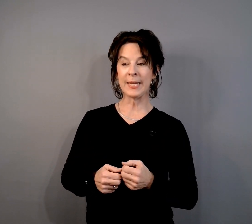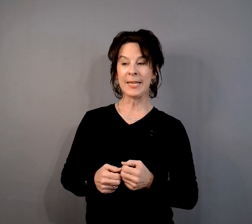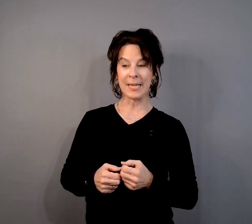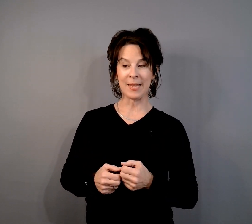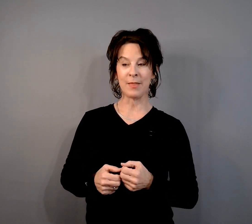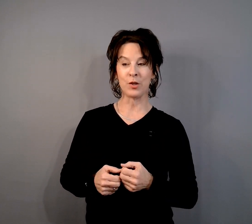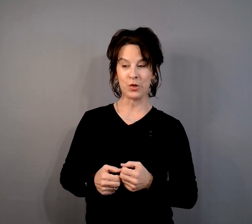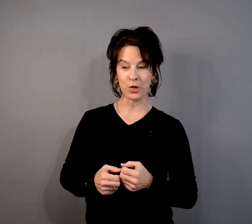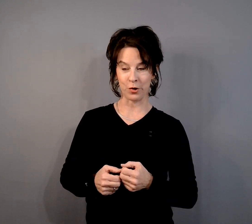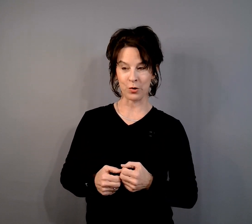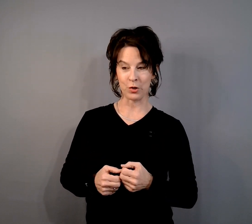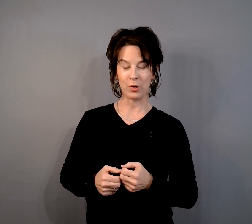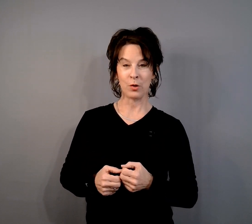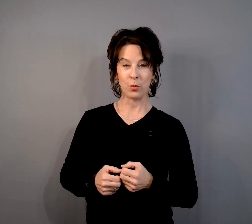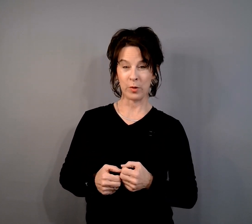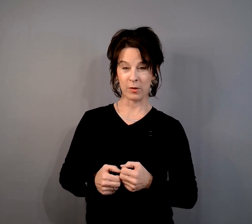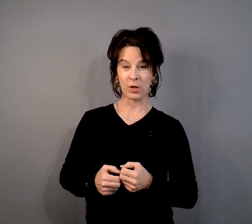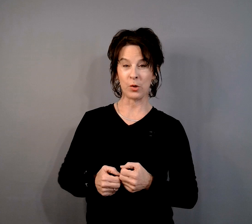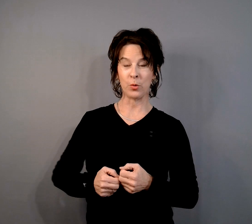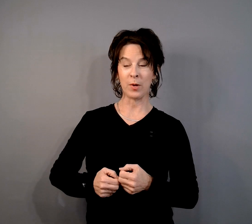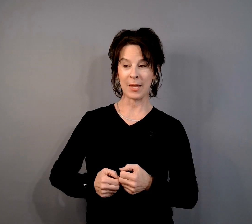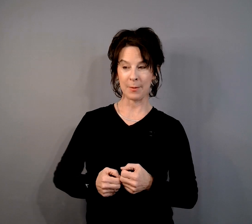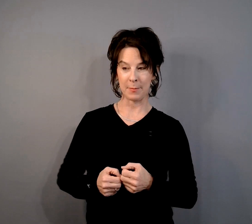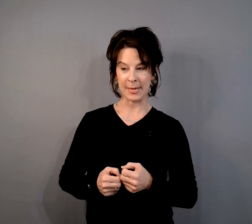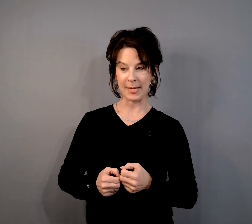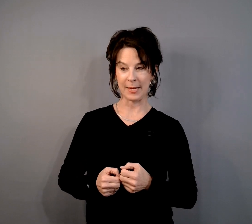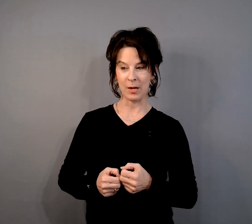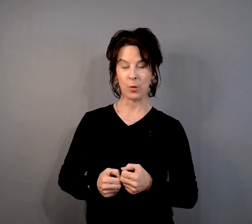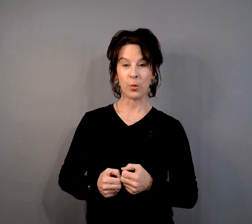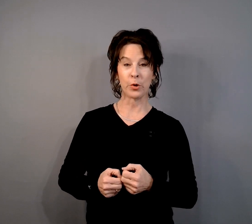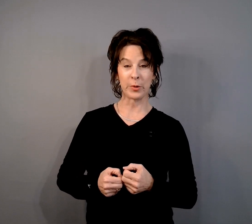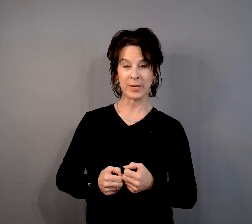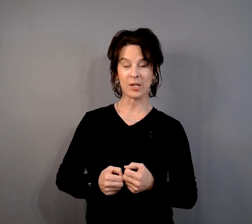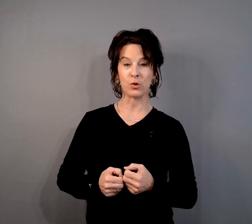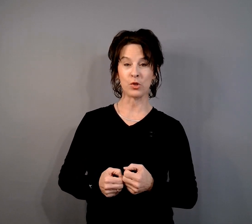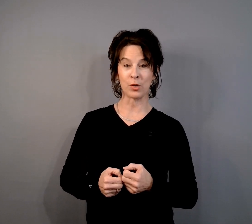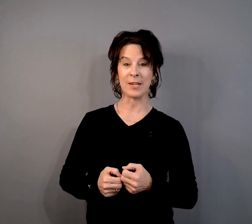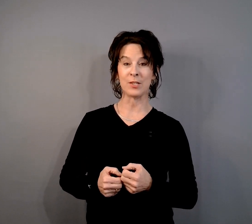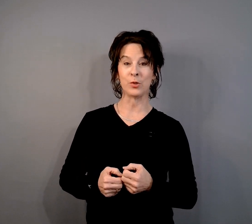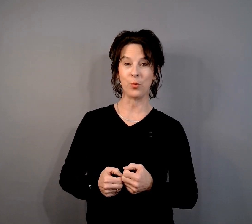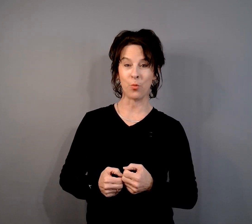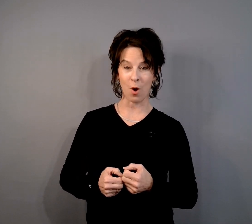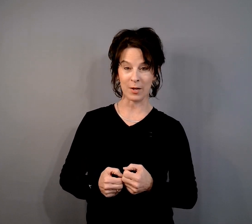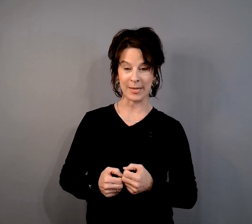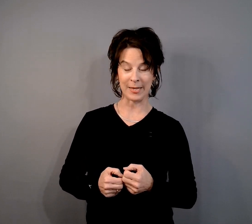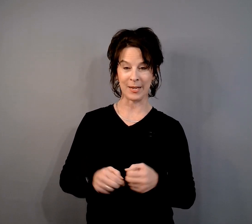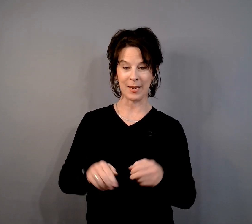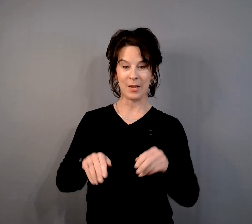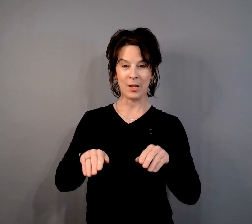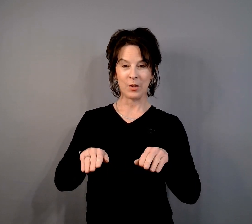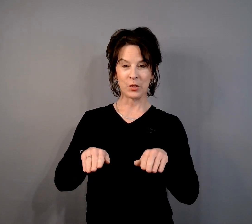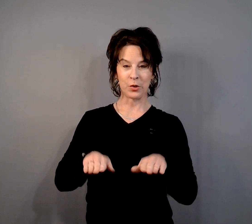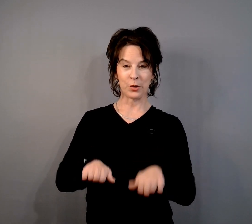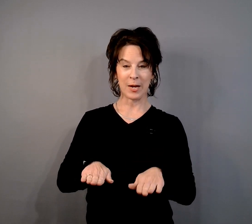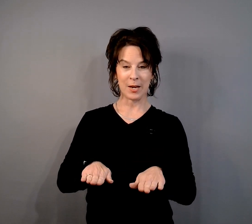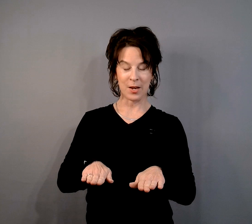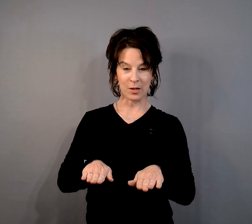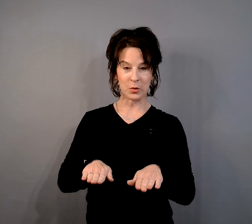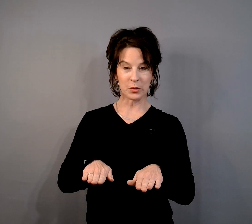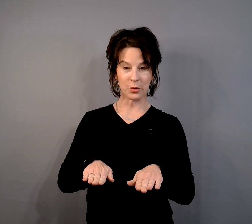walking in the dirt with you and me. We're going to go straight to walking. So your knuckles are